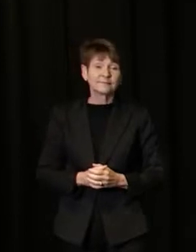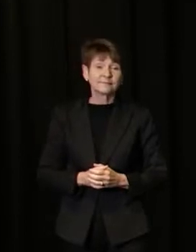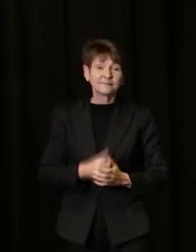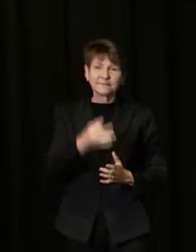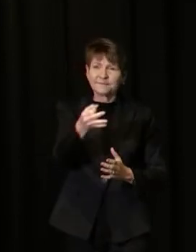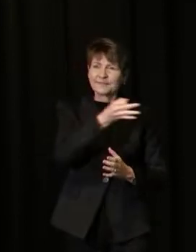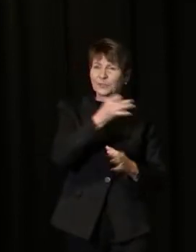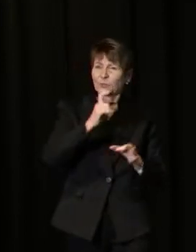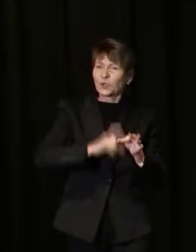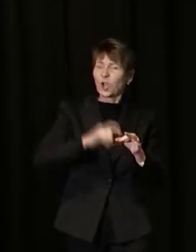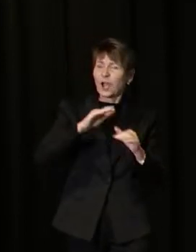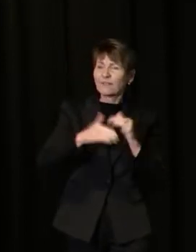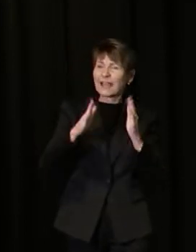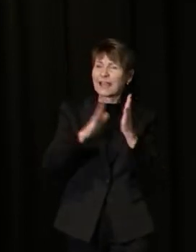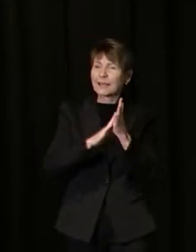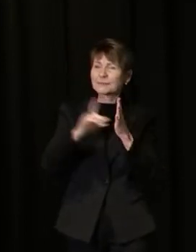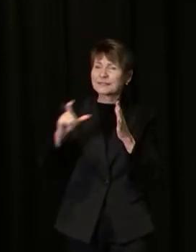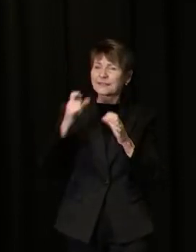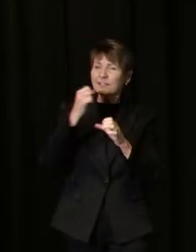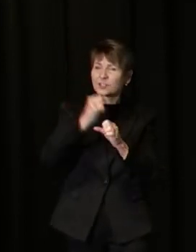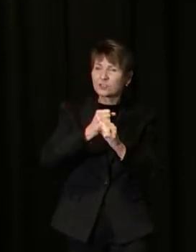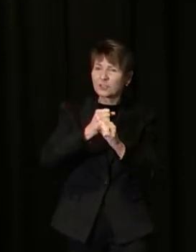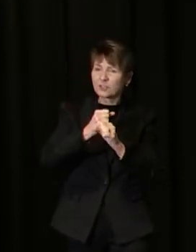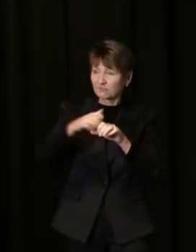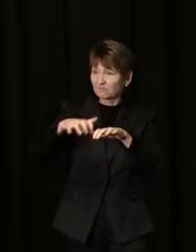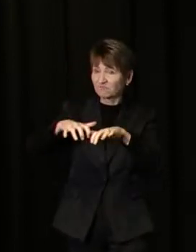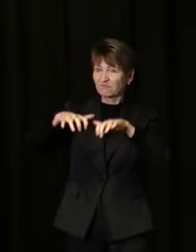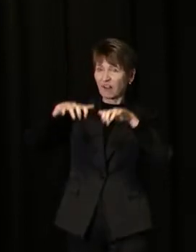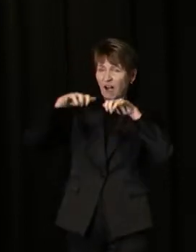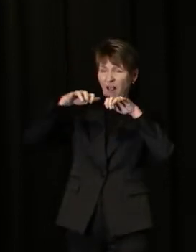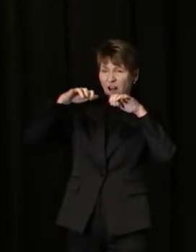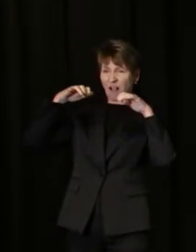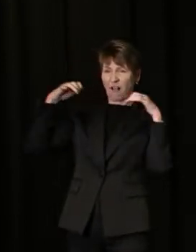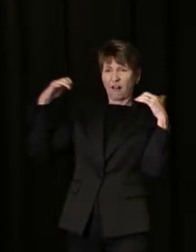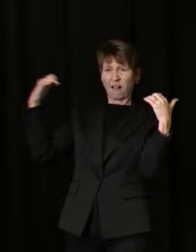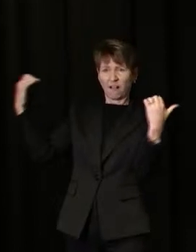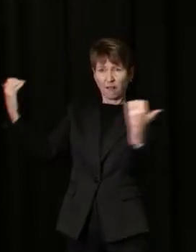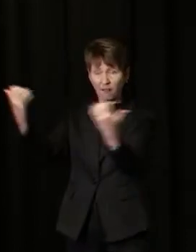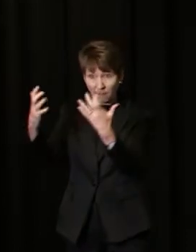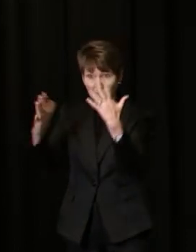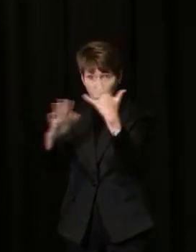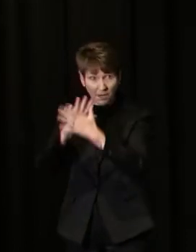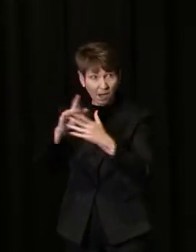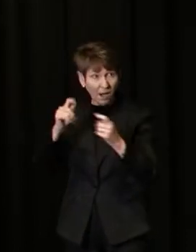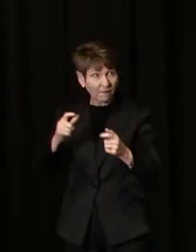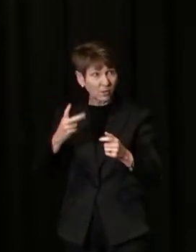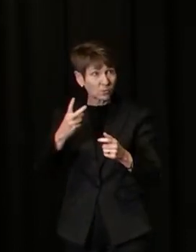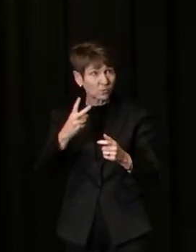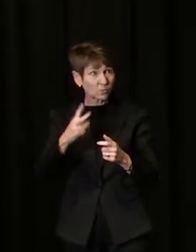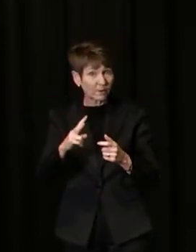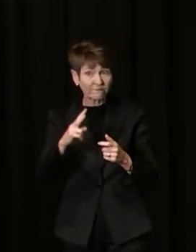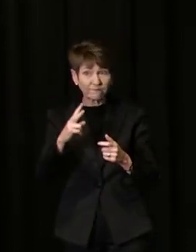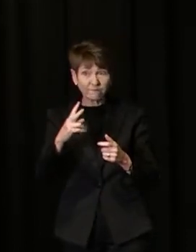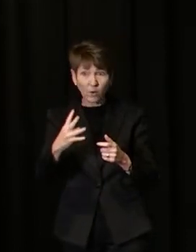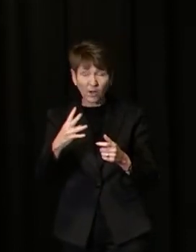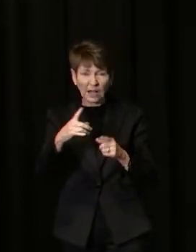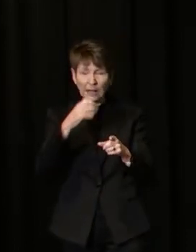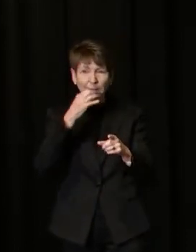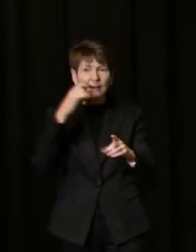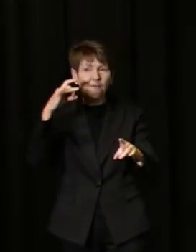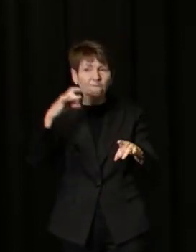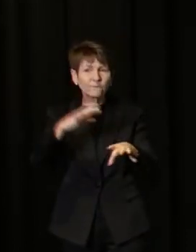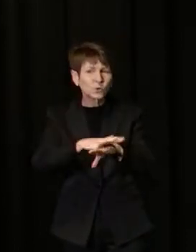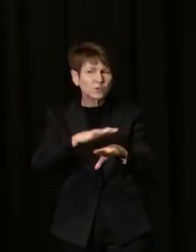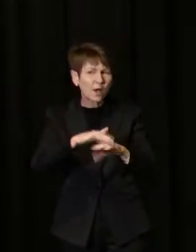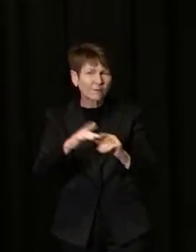put out of it. Well, it's about 80%. Yeah, but after November 24, there's no limits, right? No, hang on. There are no